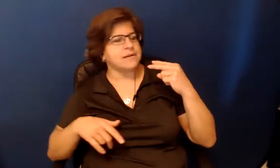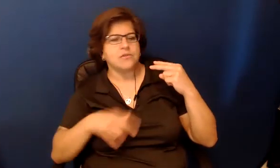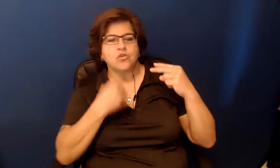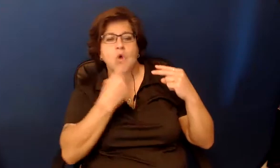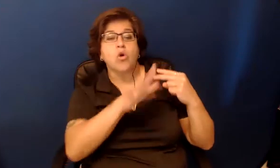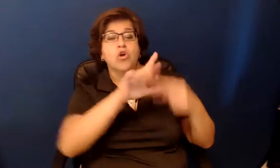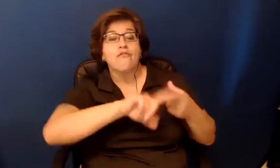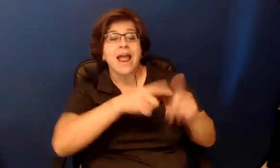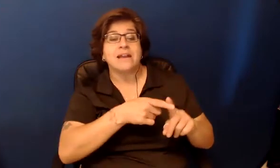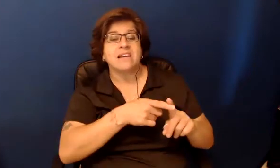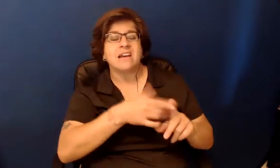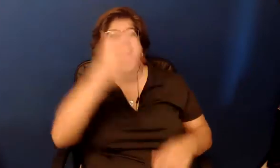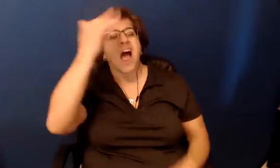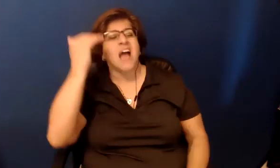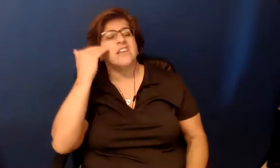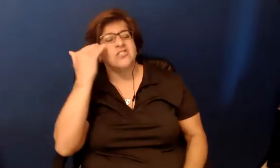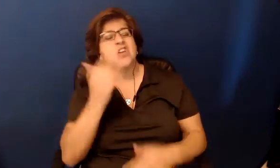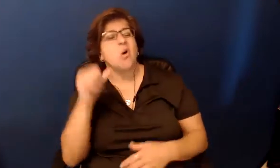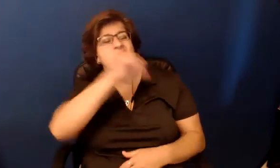somebody like that, but he's dead now."